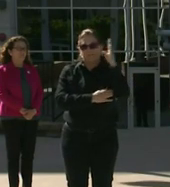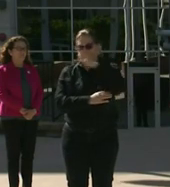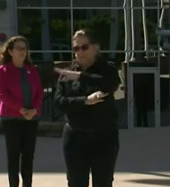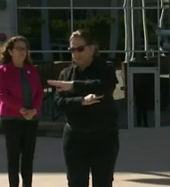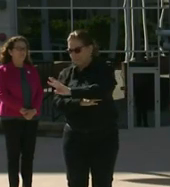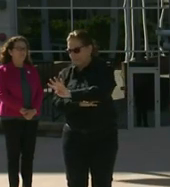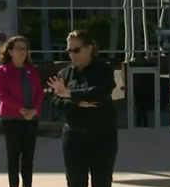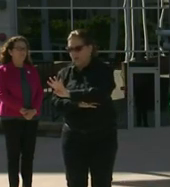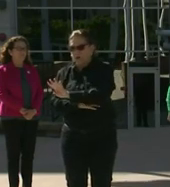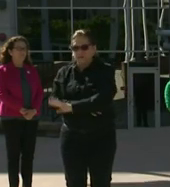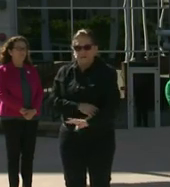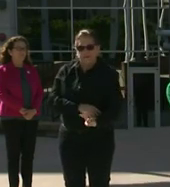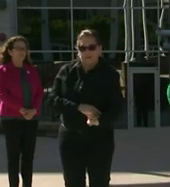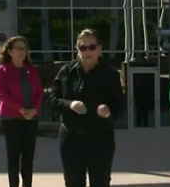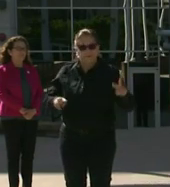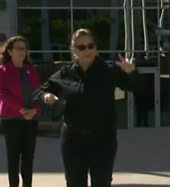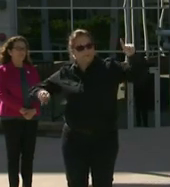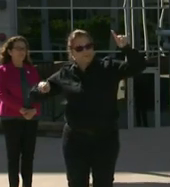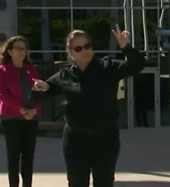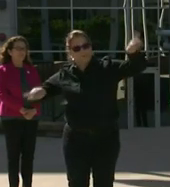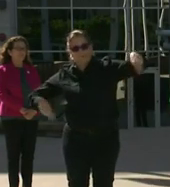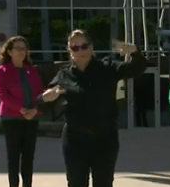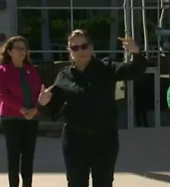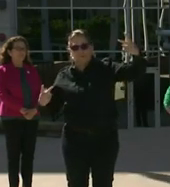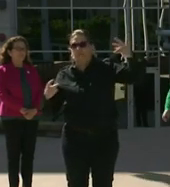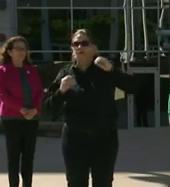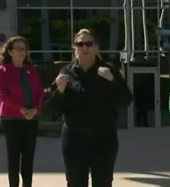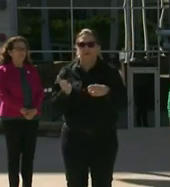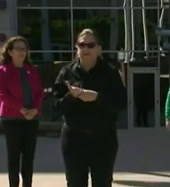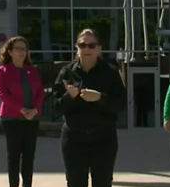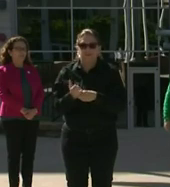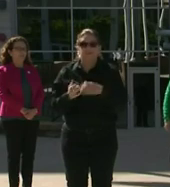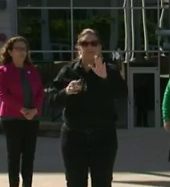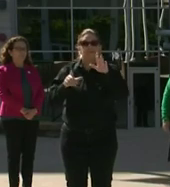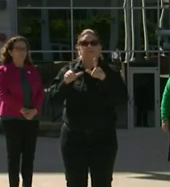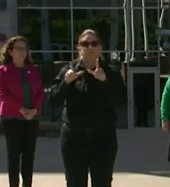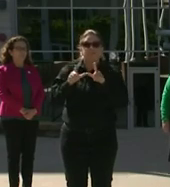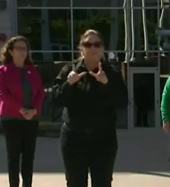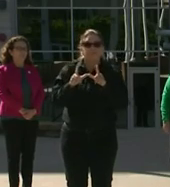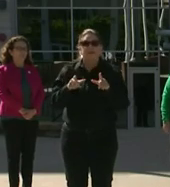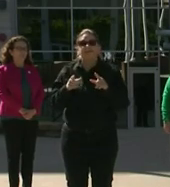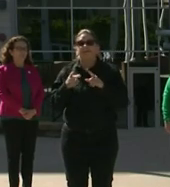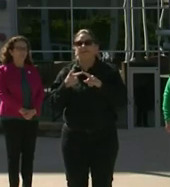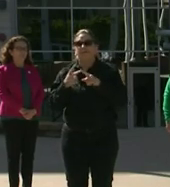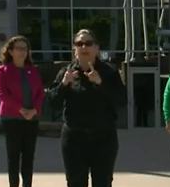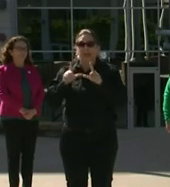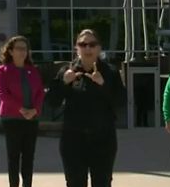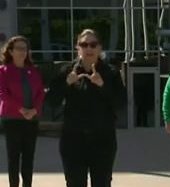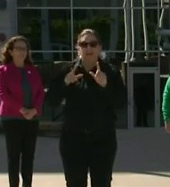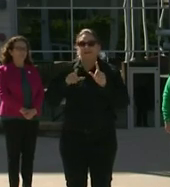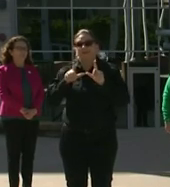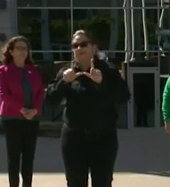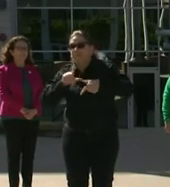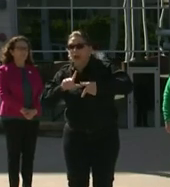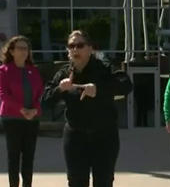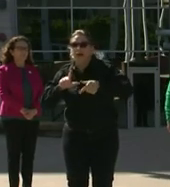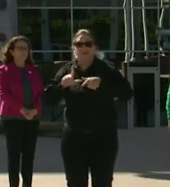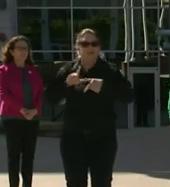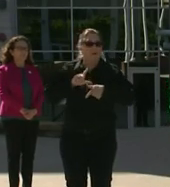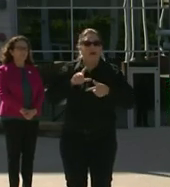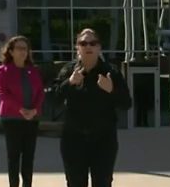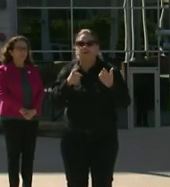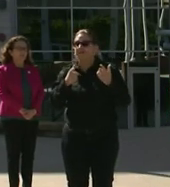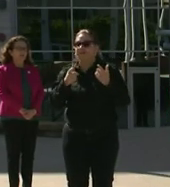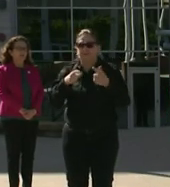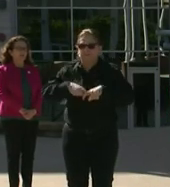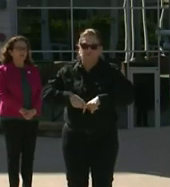expired district license plates and inspection stickers is also suspended. The District Department of Transportation,